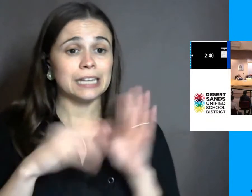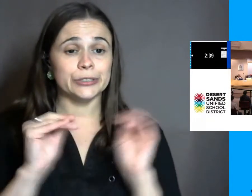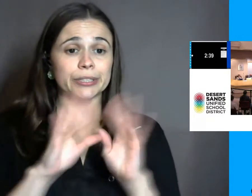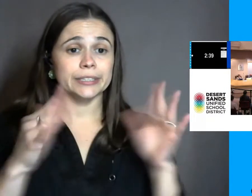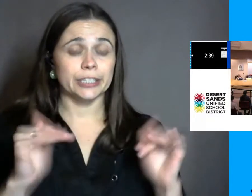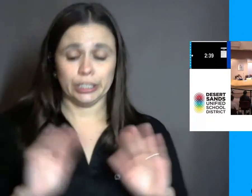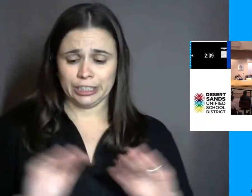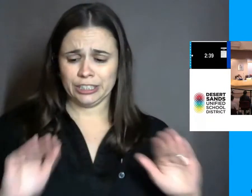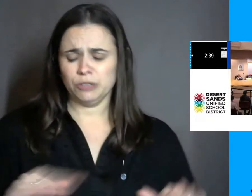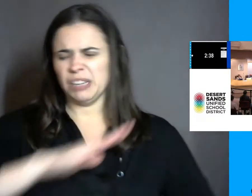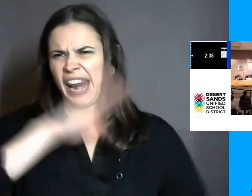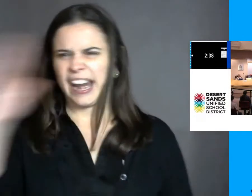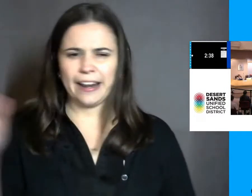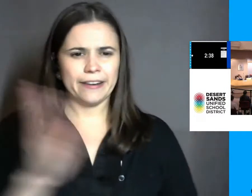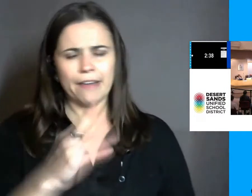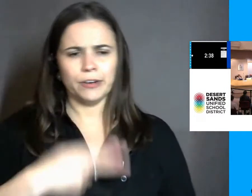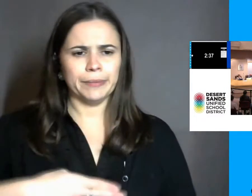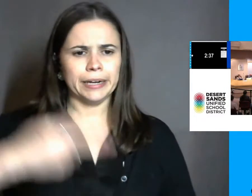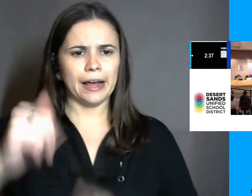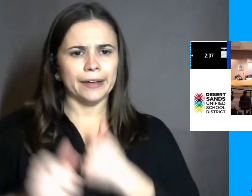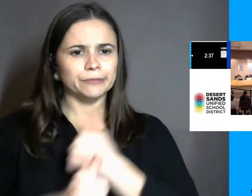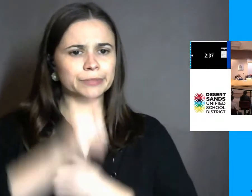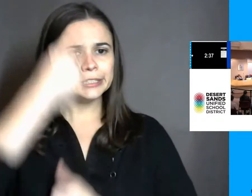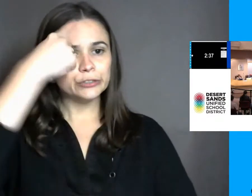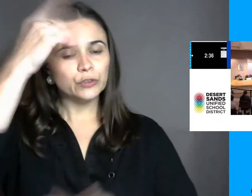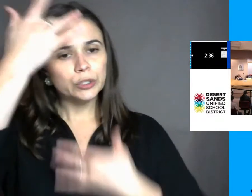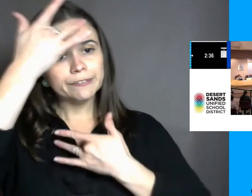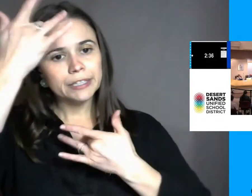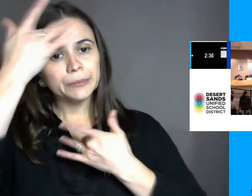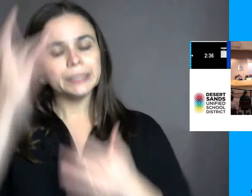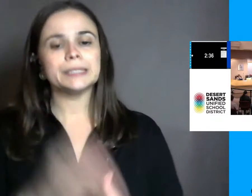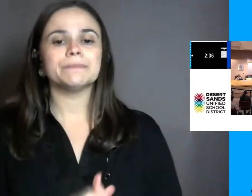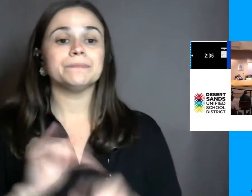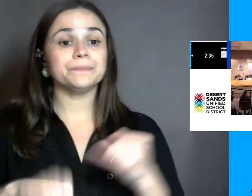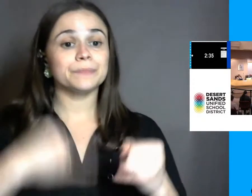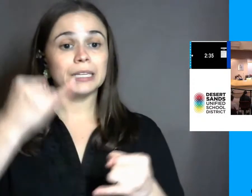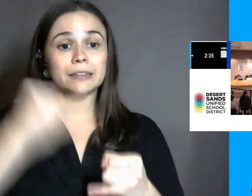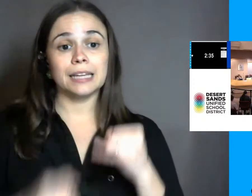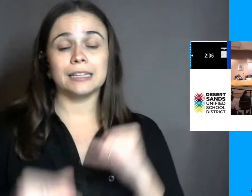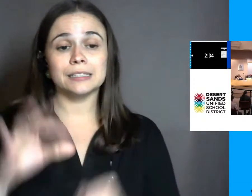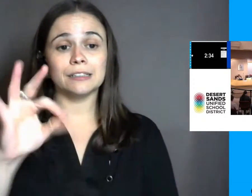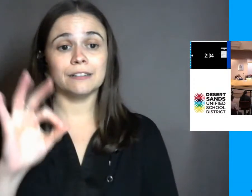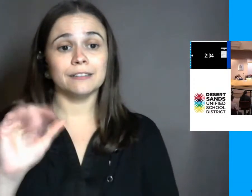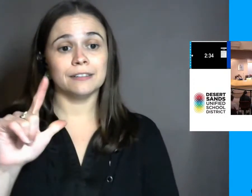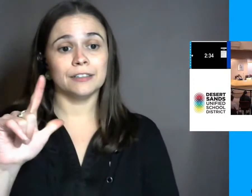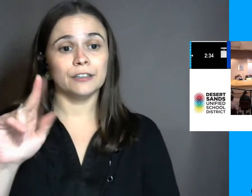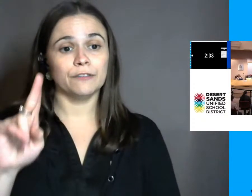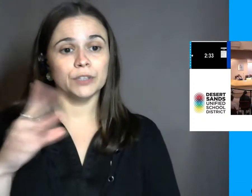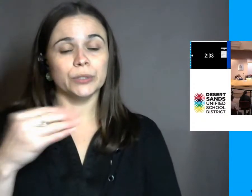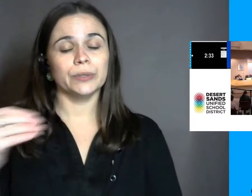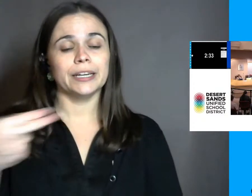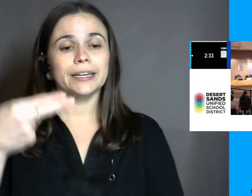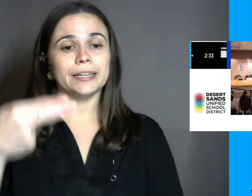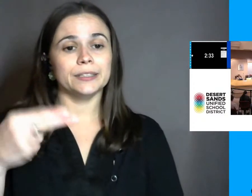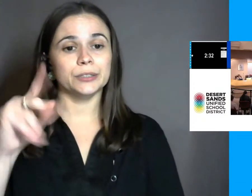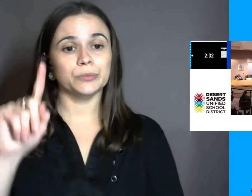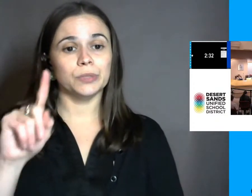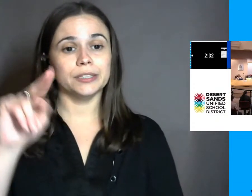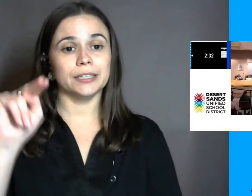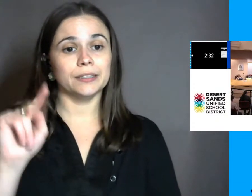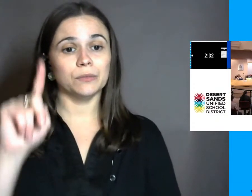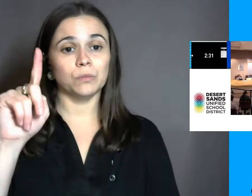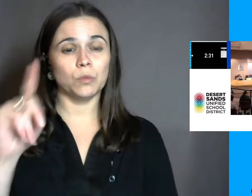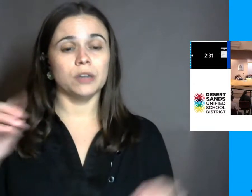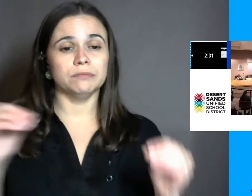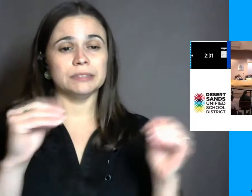been, high-risk carriers of the virus. Finally, the seasonal flu and H1N1 were far more deadly to